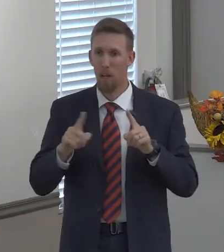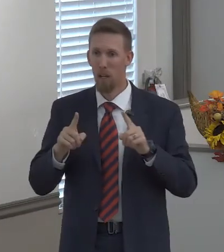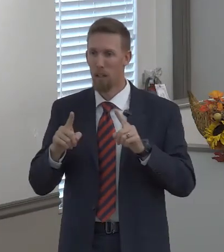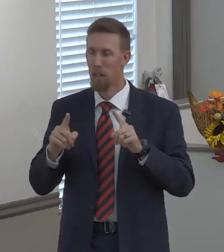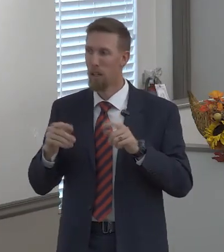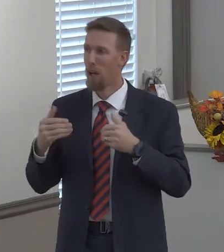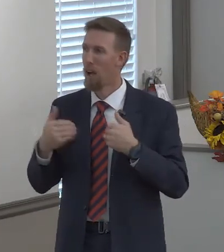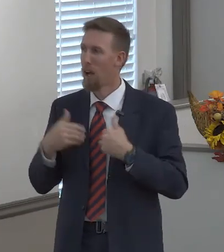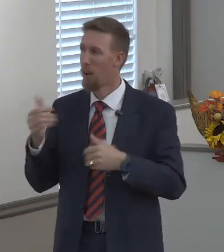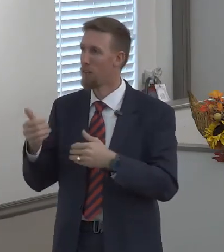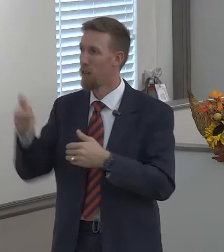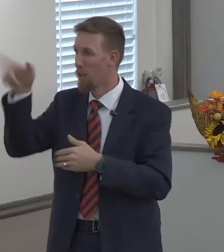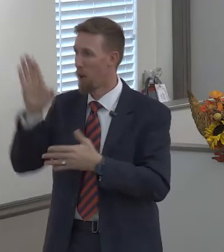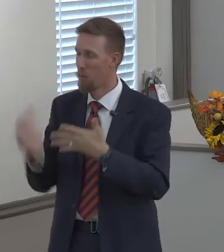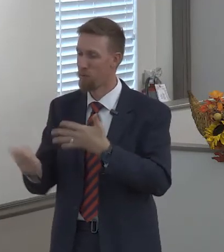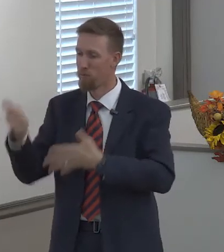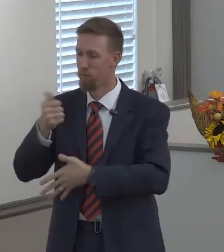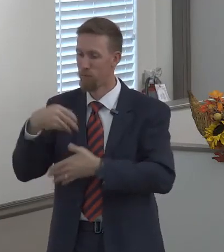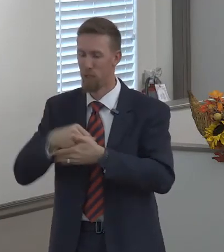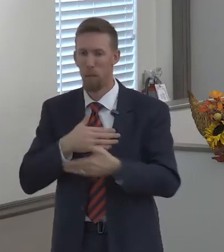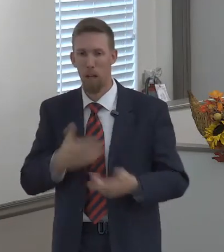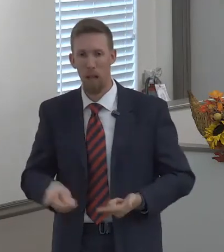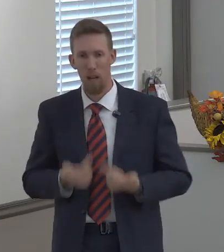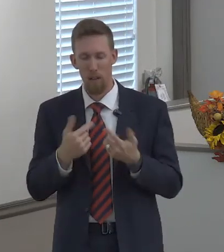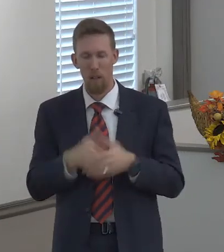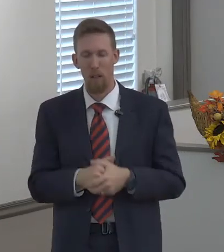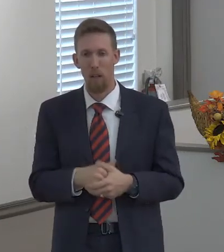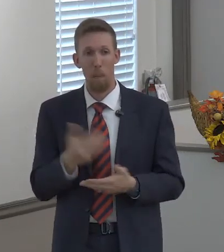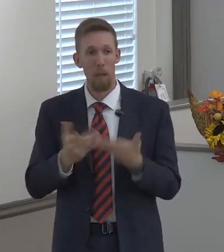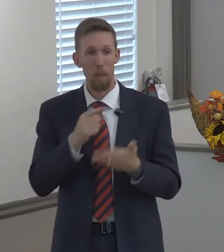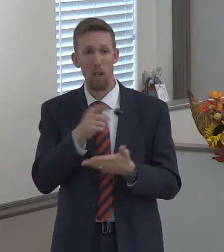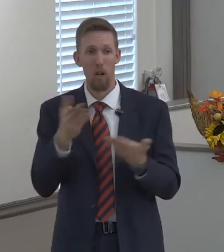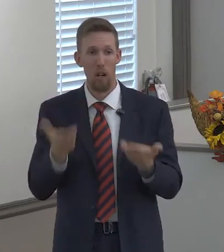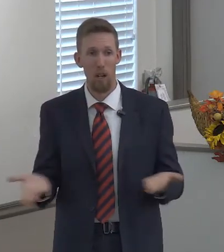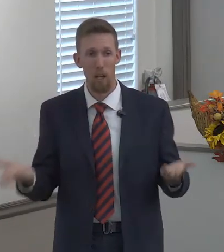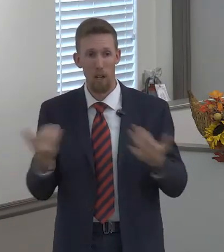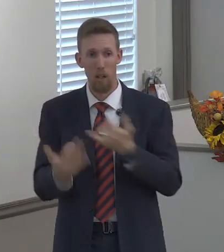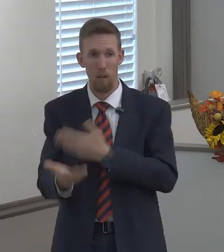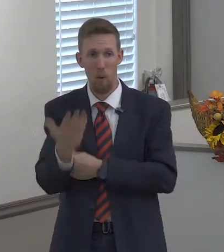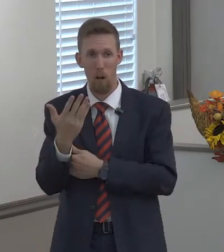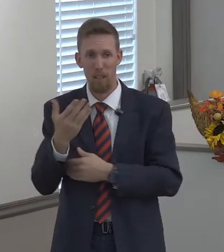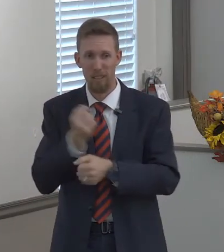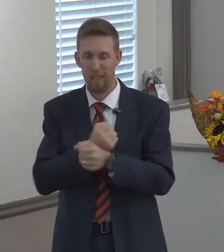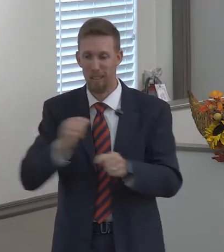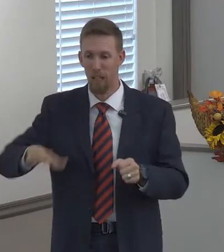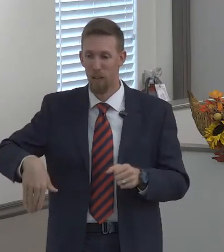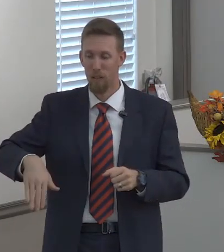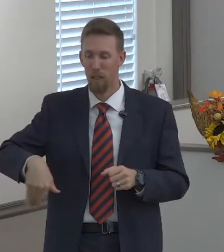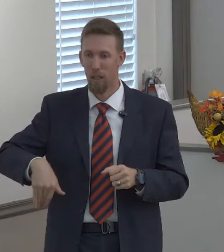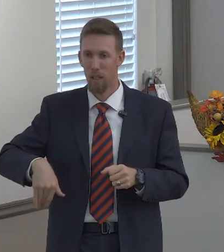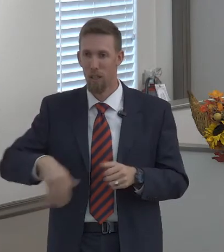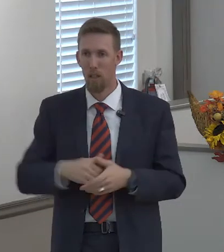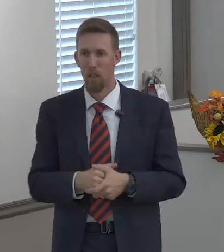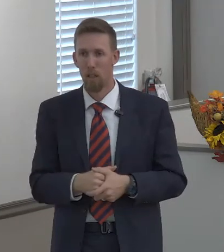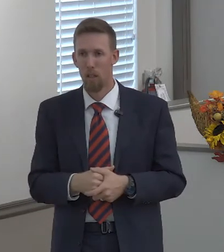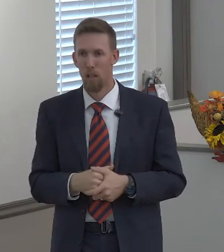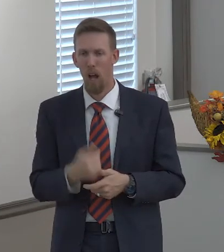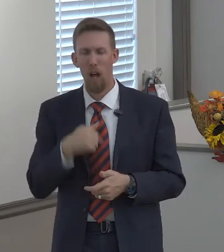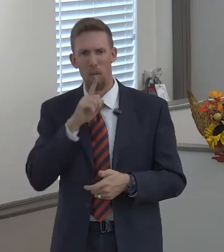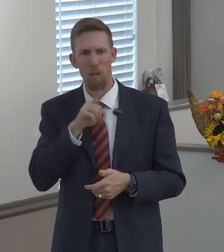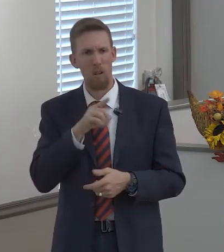when it's come to this stuff. And I've let my mind be occupied with a billion other things.